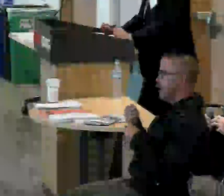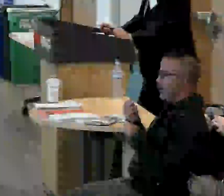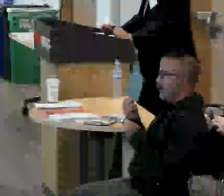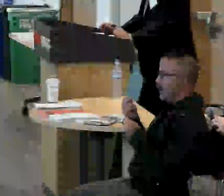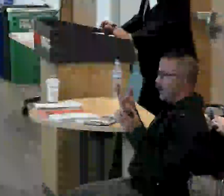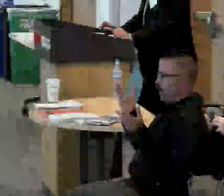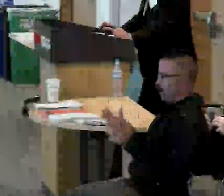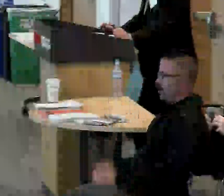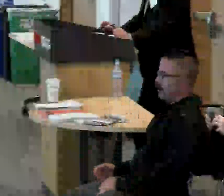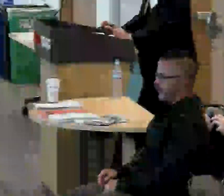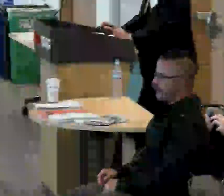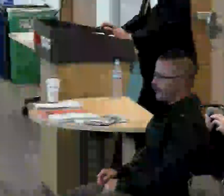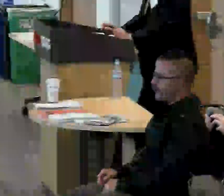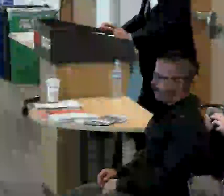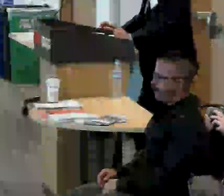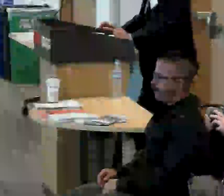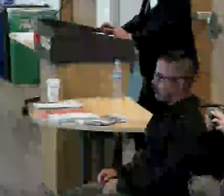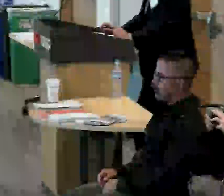And